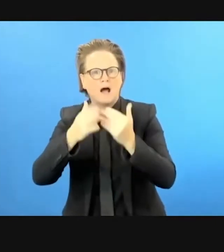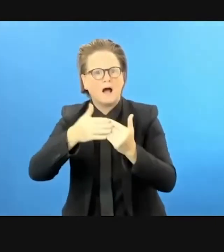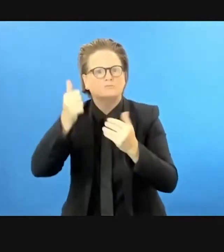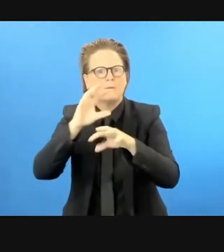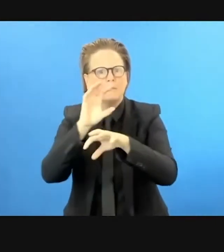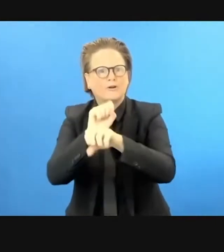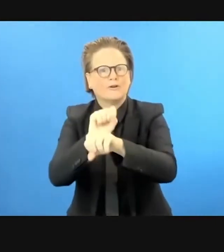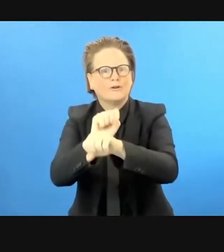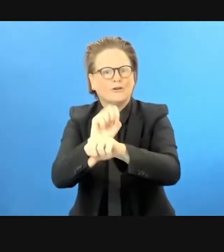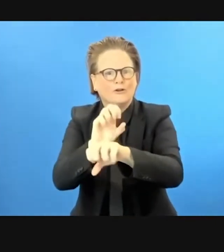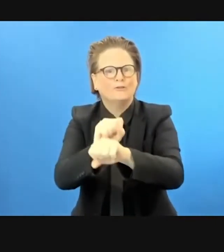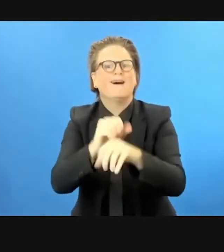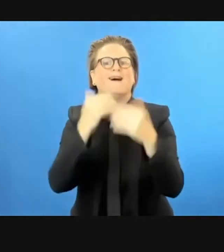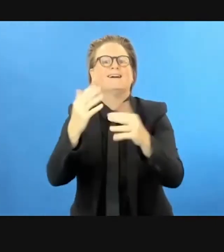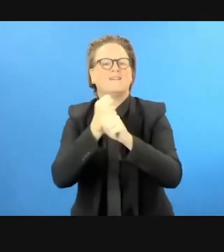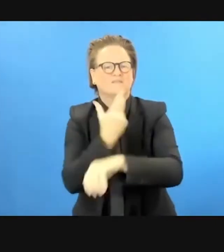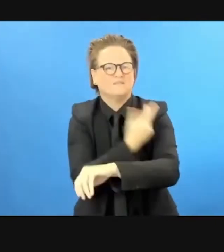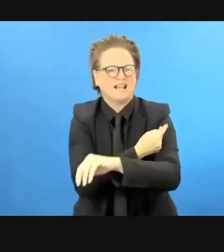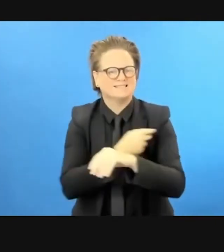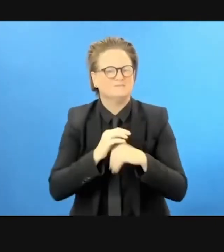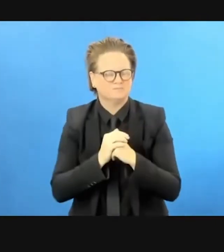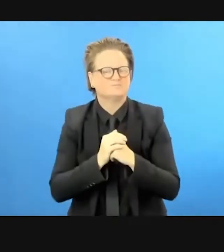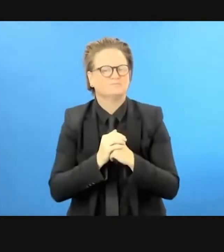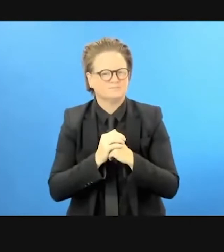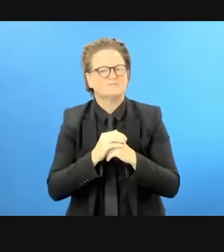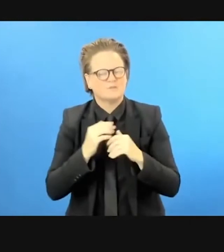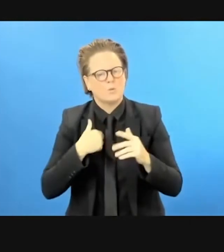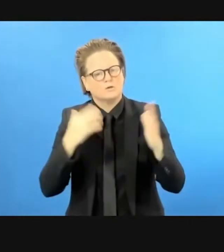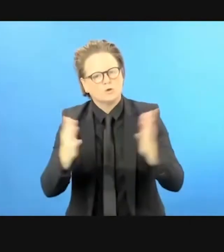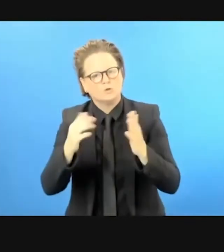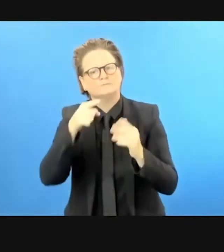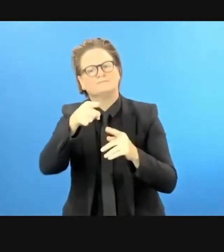we discussed to ensure that there is ongoing